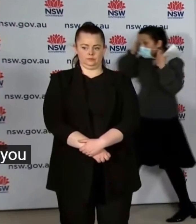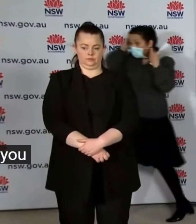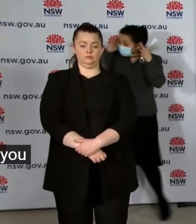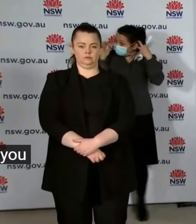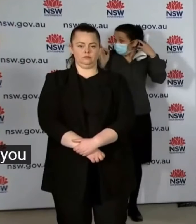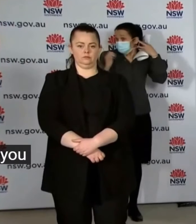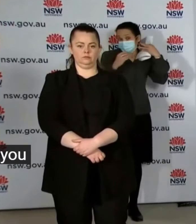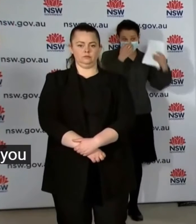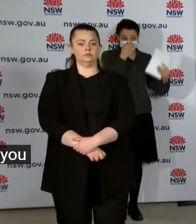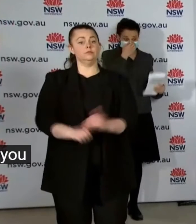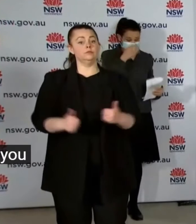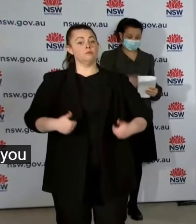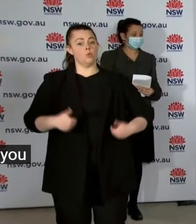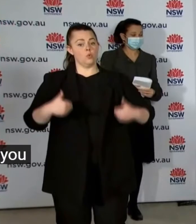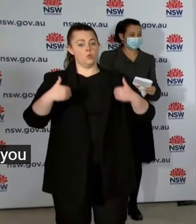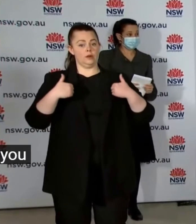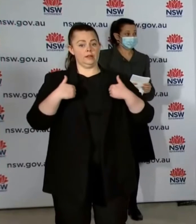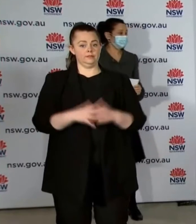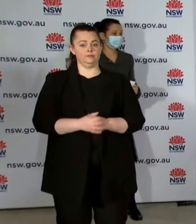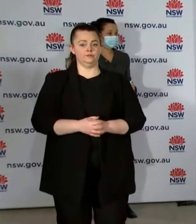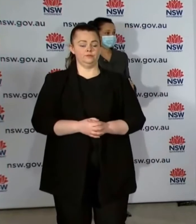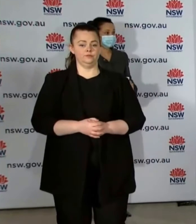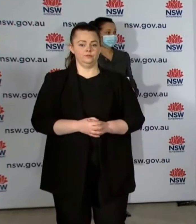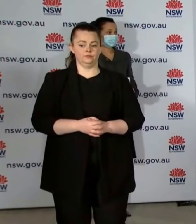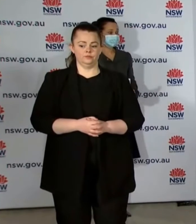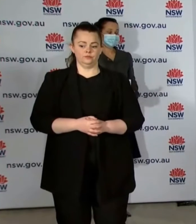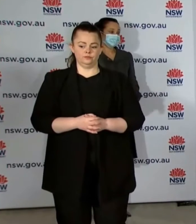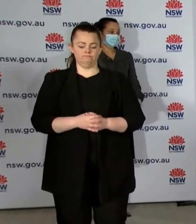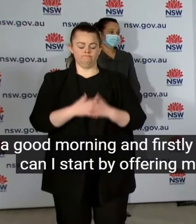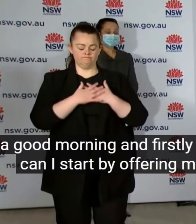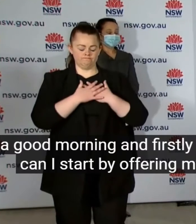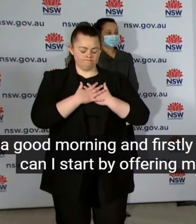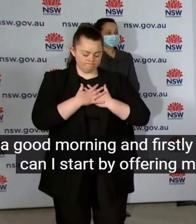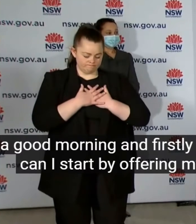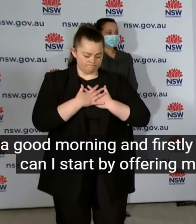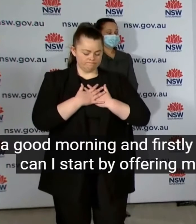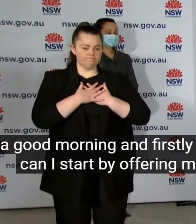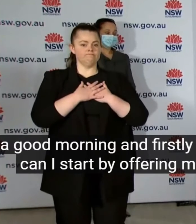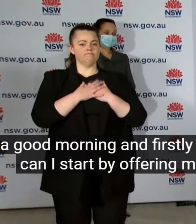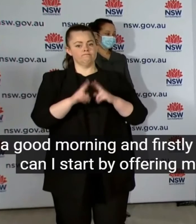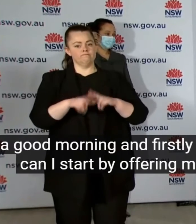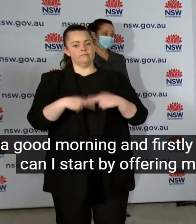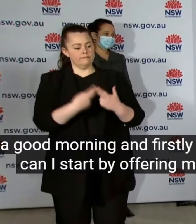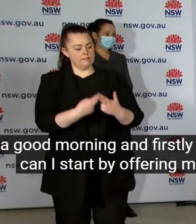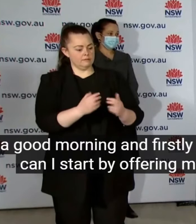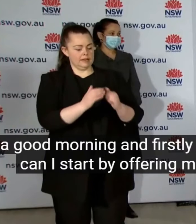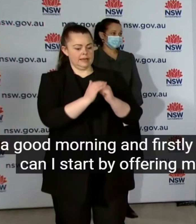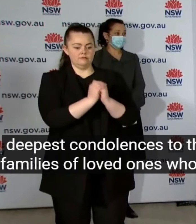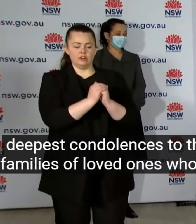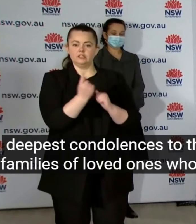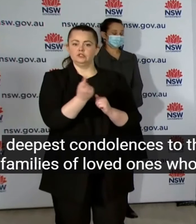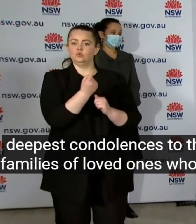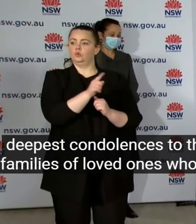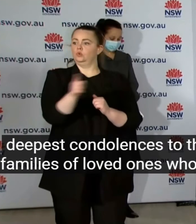Good morning, and firstly, can I start by offering my deepest condolences to the families of loved ones who have lost loved